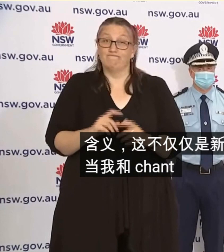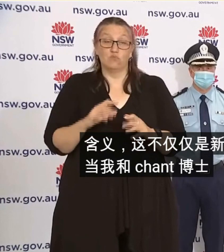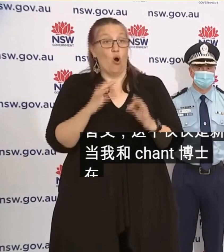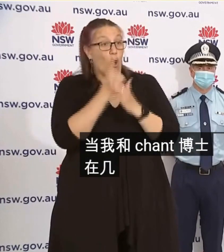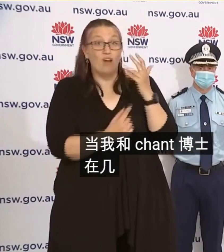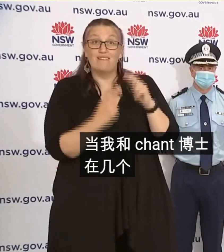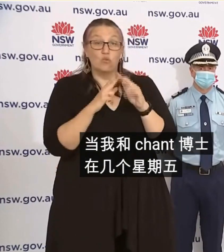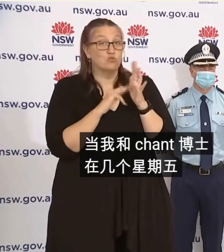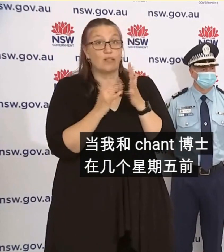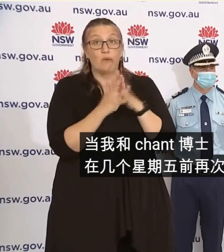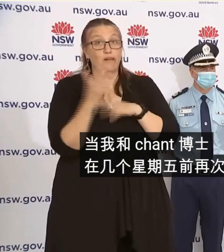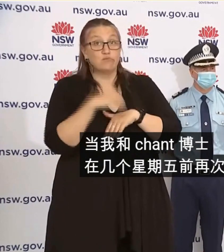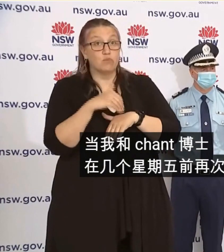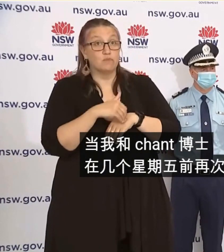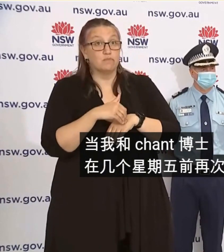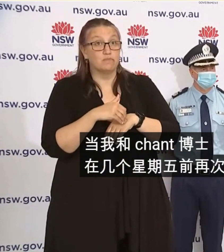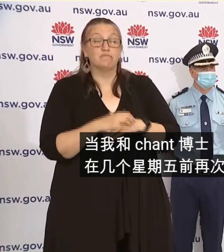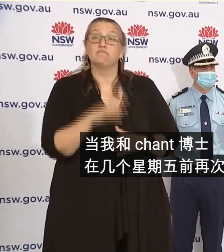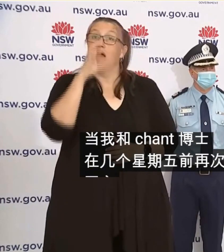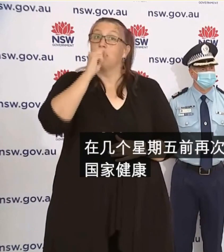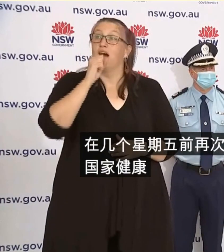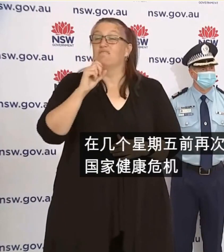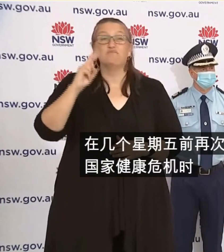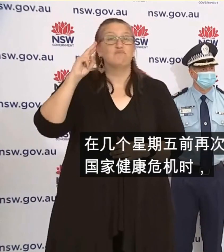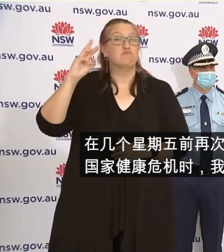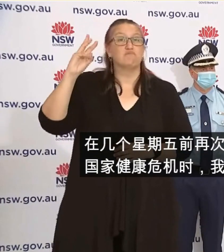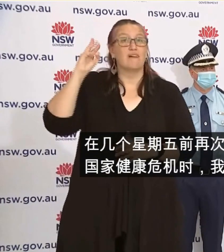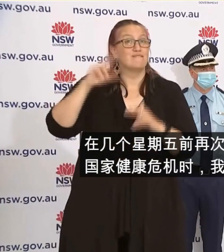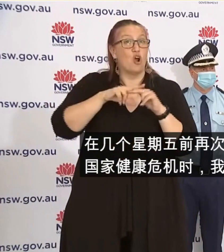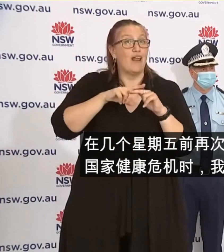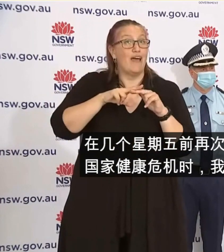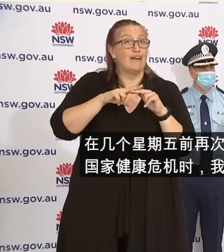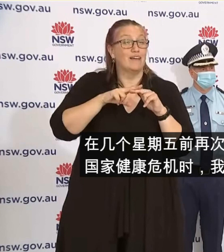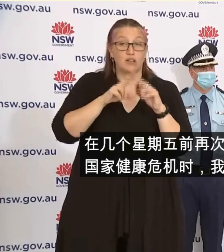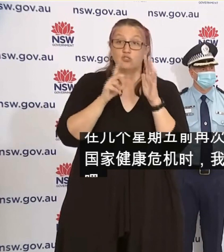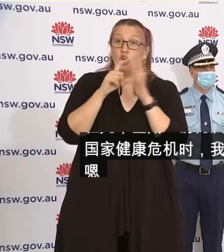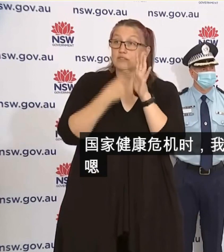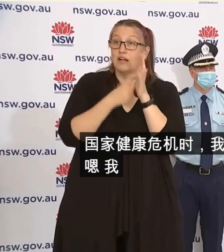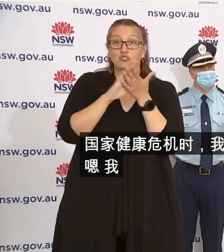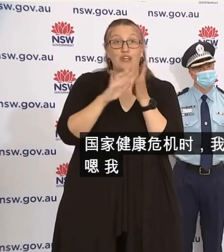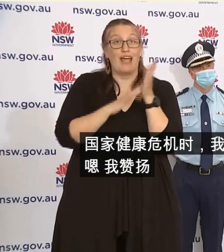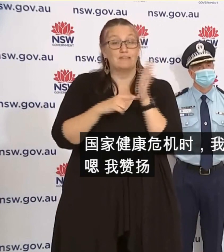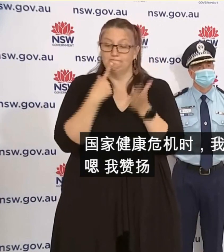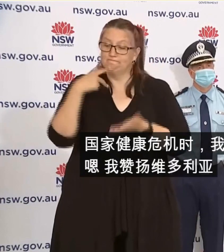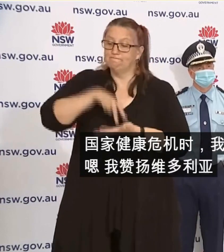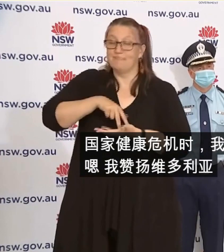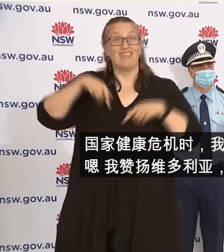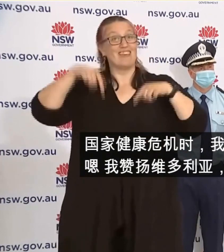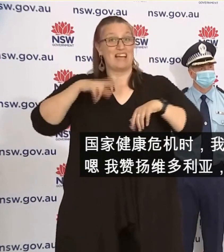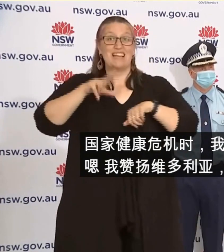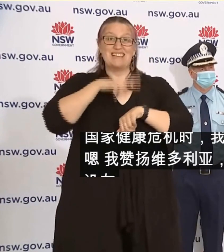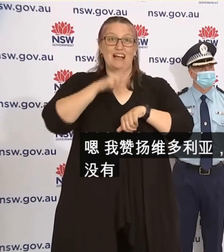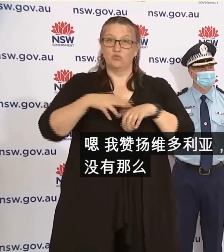and I said again a few Fridays ago that this was a national health crisis, we meant it. And I